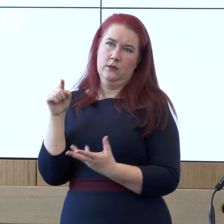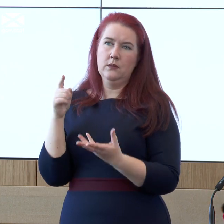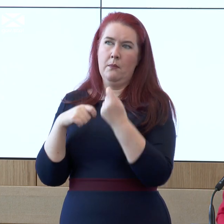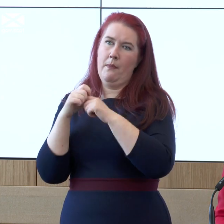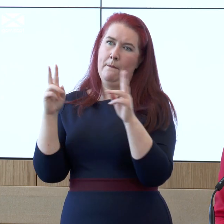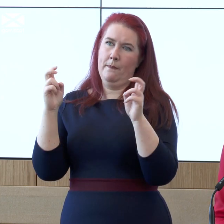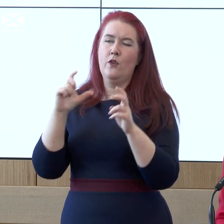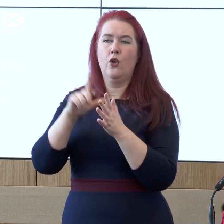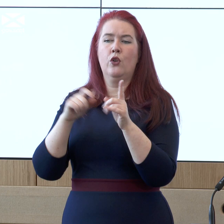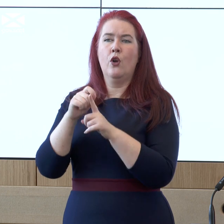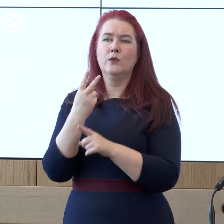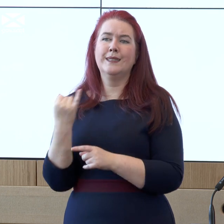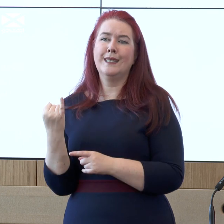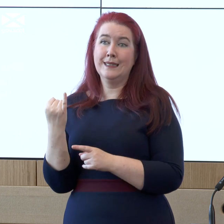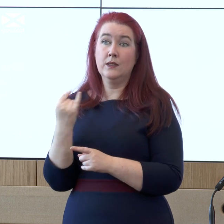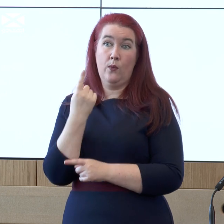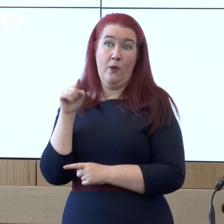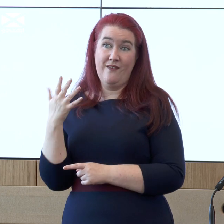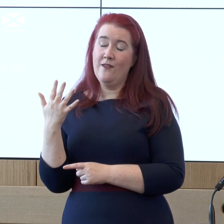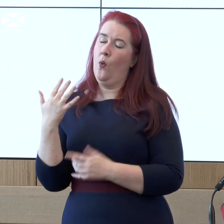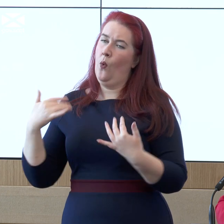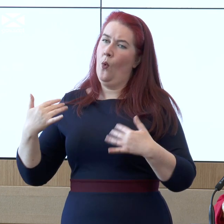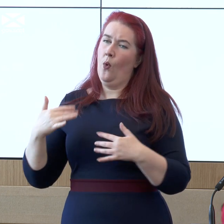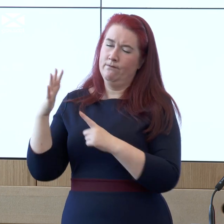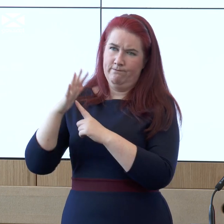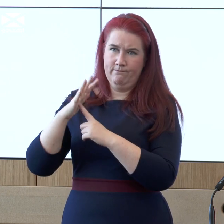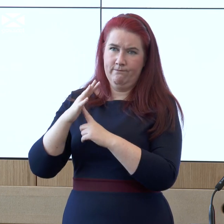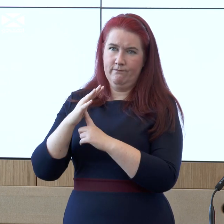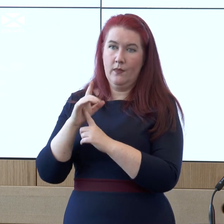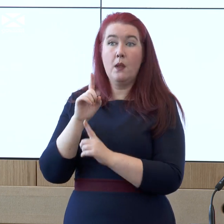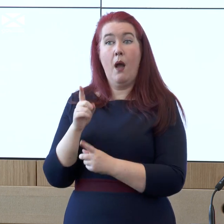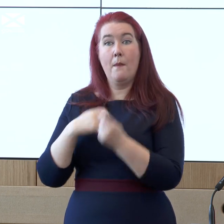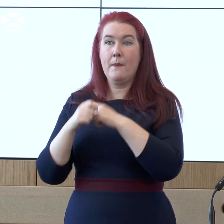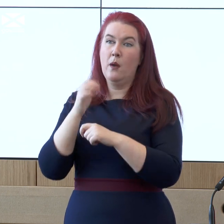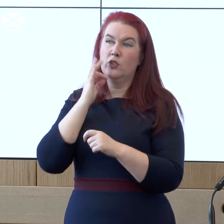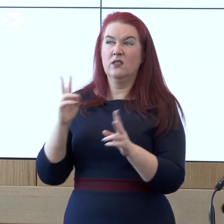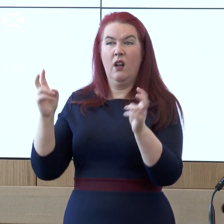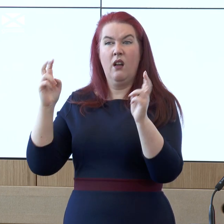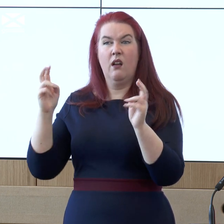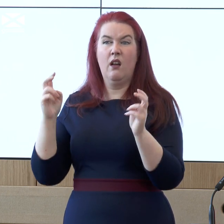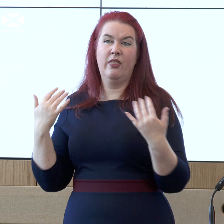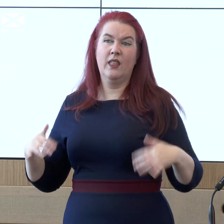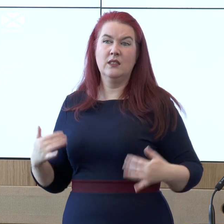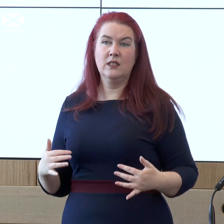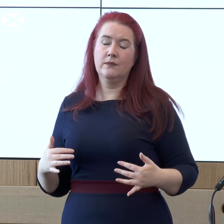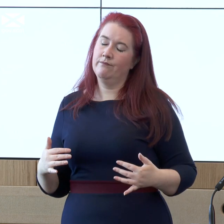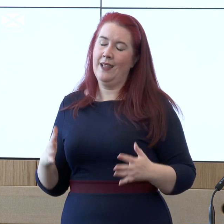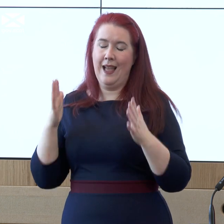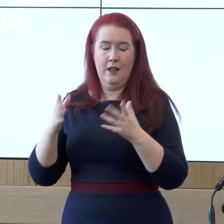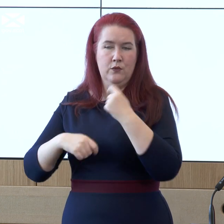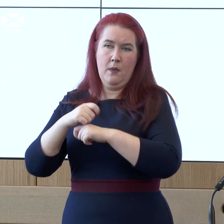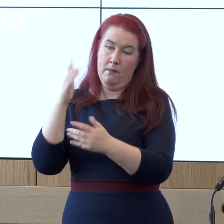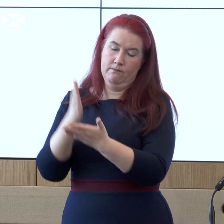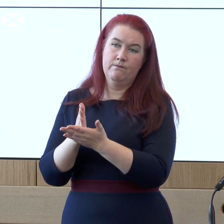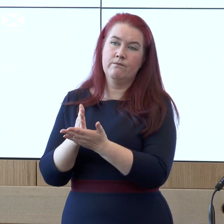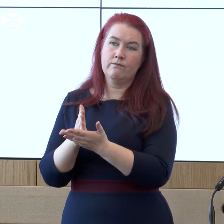strapline almost for COP26, is vital. But it mustn't just become a face-saving slogan. It must be real.